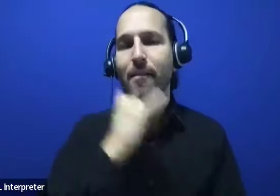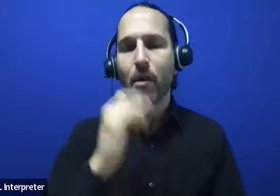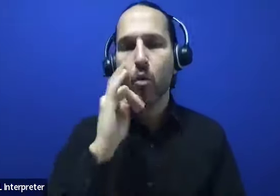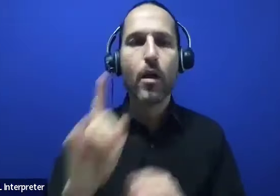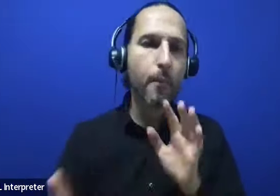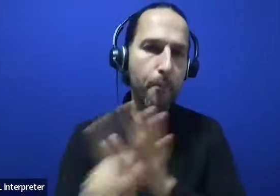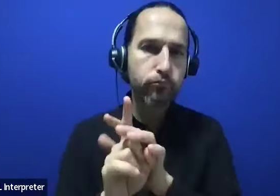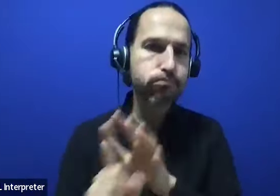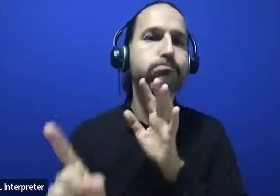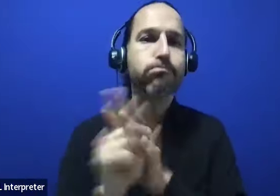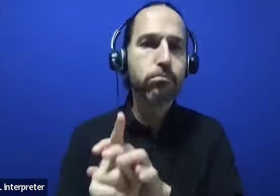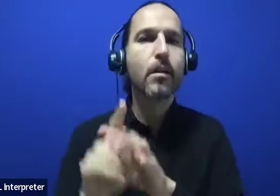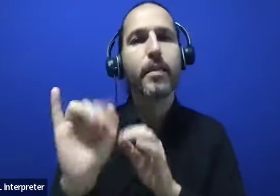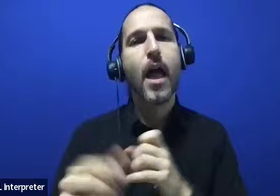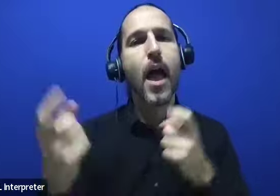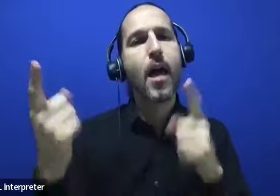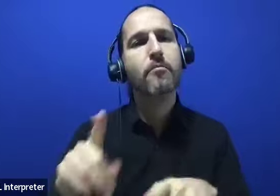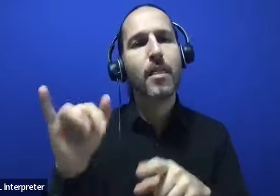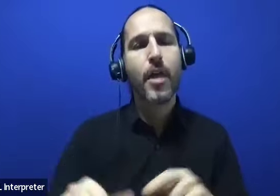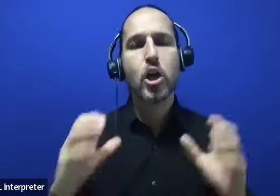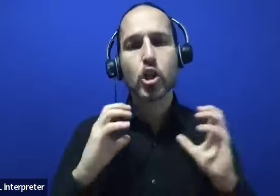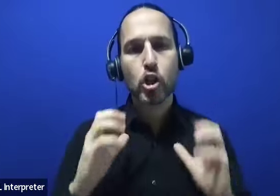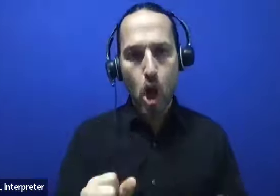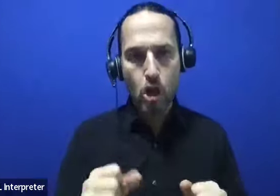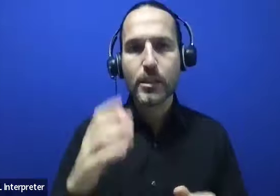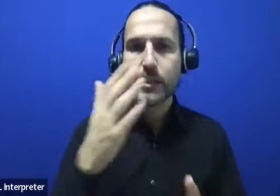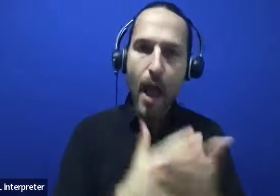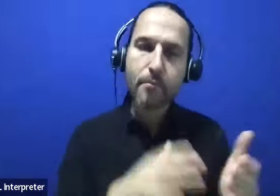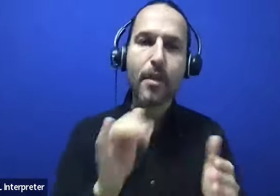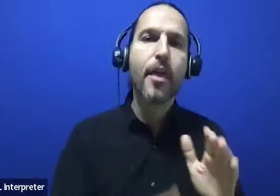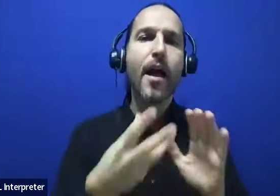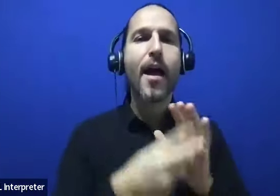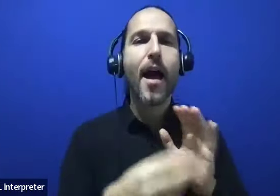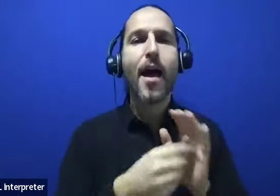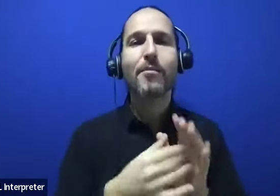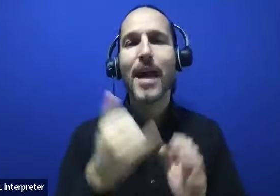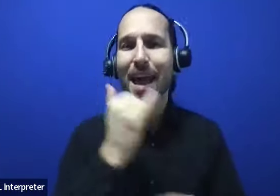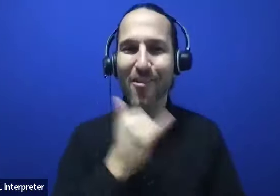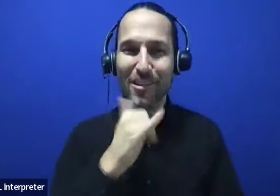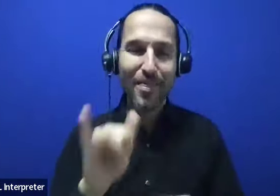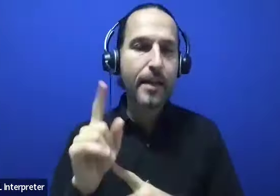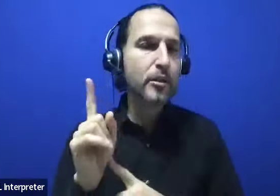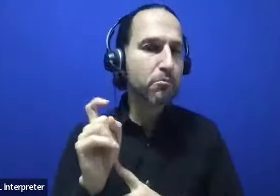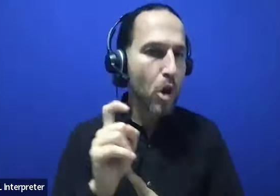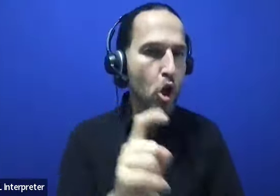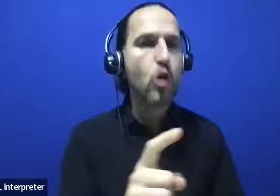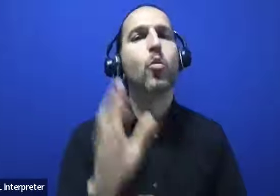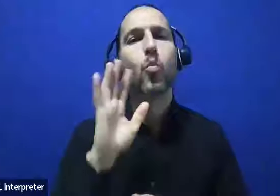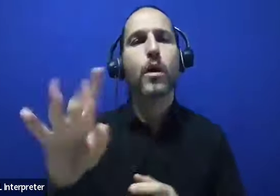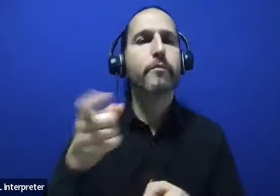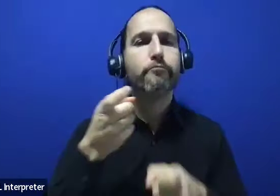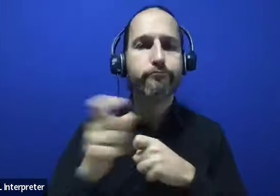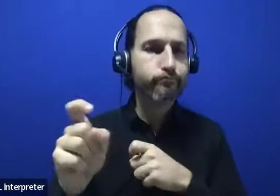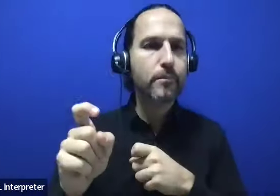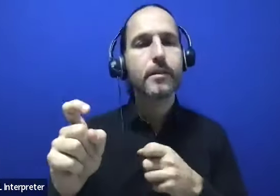in. And that's what happens with charge, is there's some copy errors in the sperm, which create the mutation,